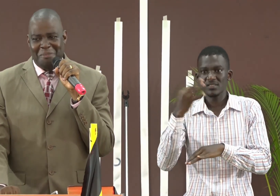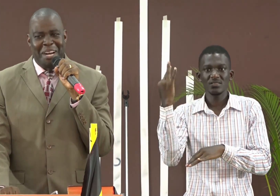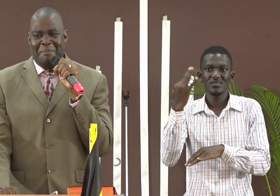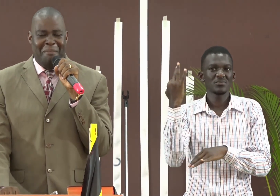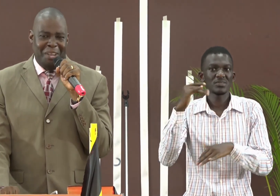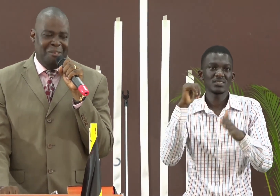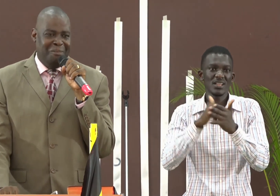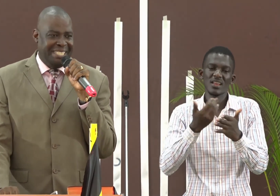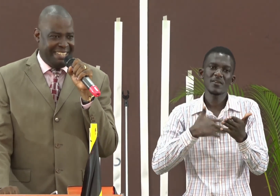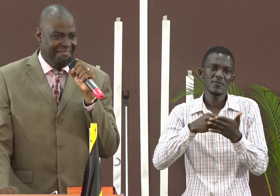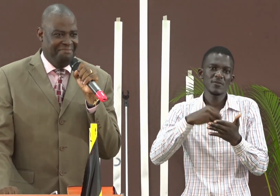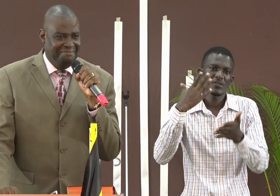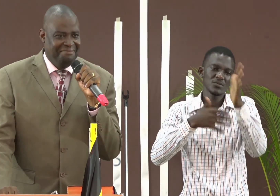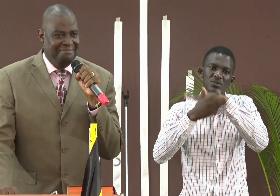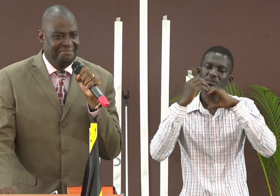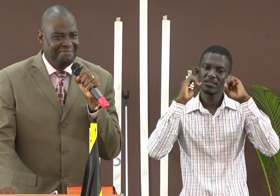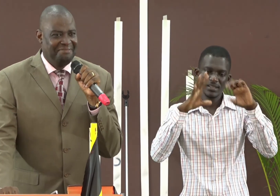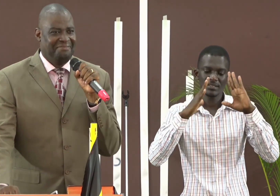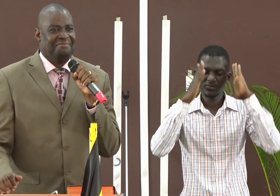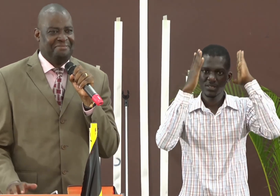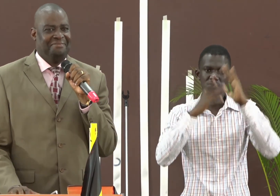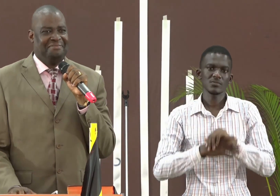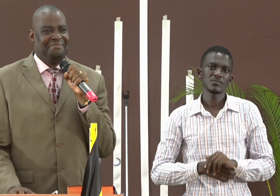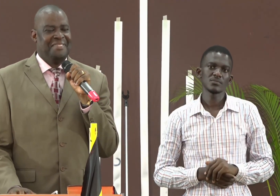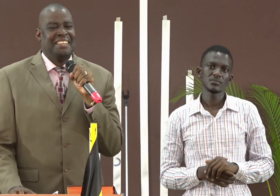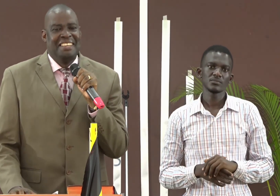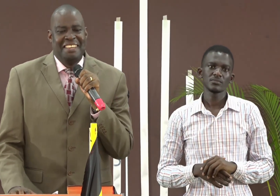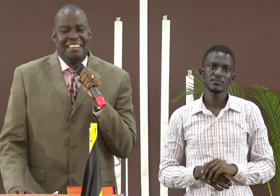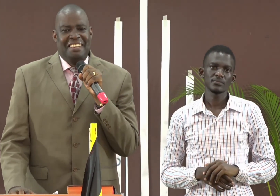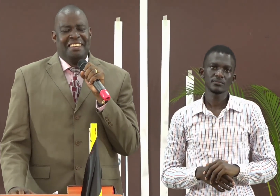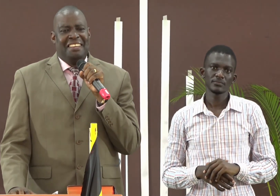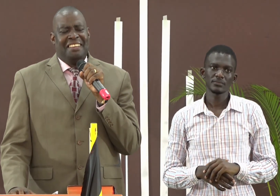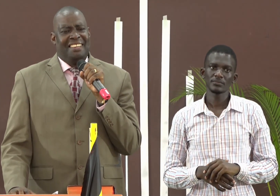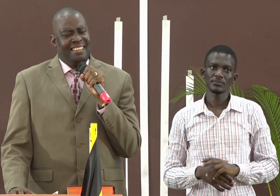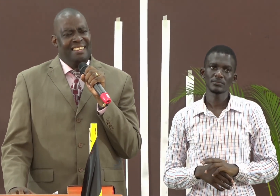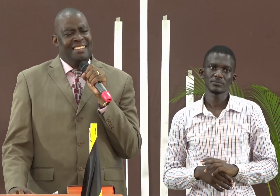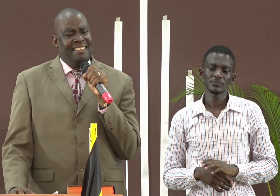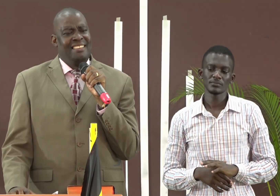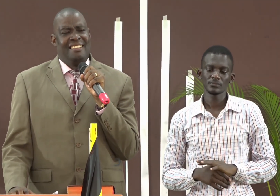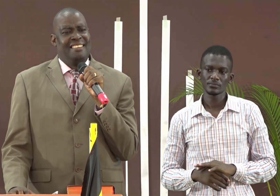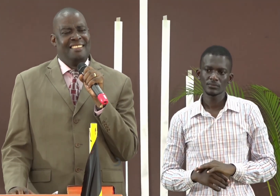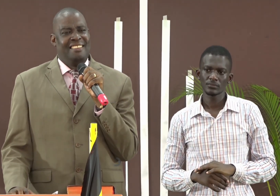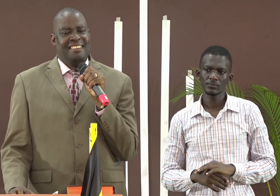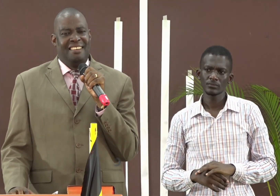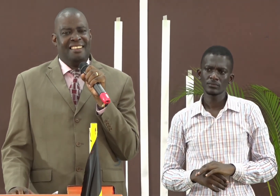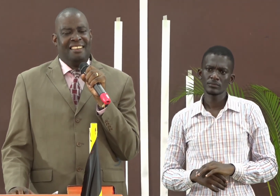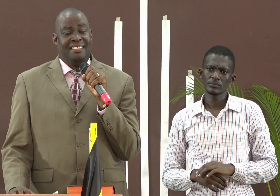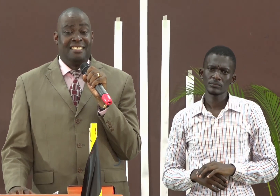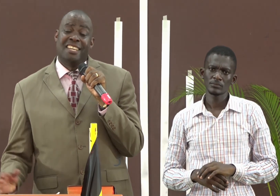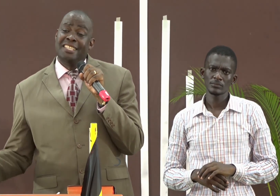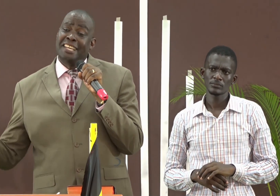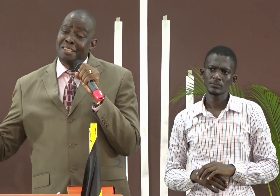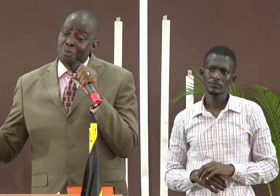appreciate Bishop. I don't take it as a small thing for him to come always when he has timely food for us. May